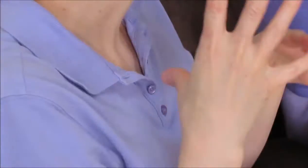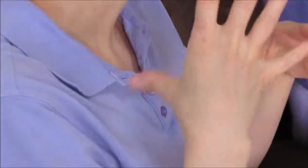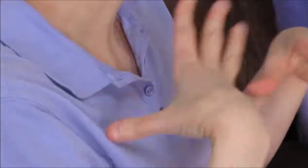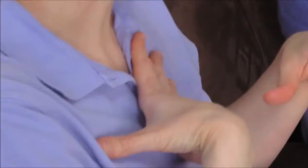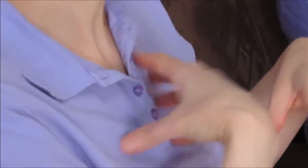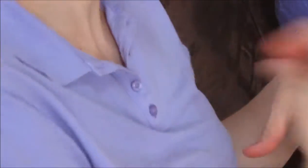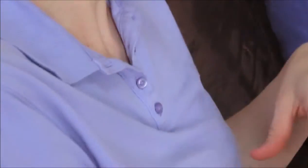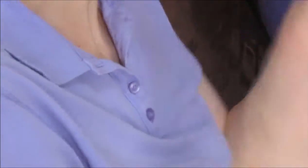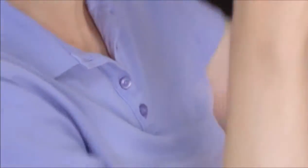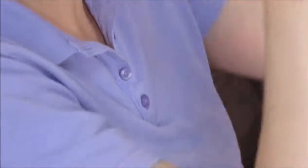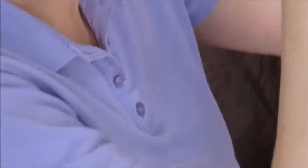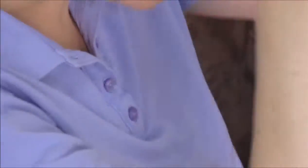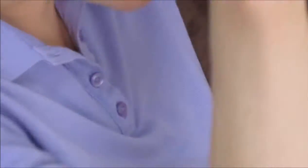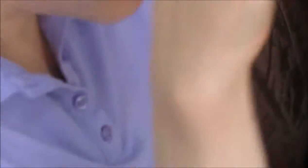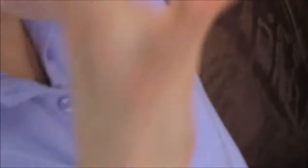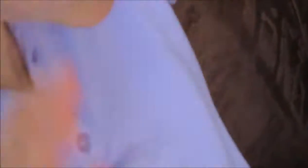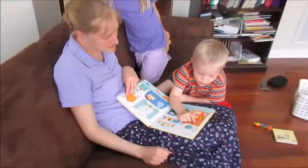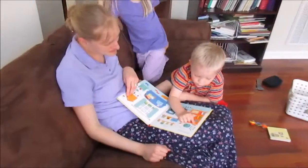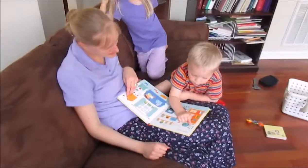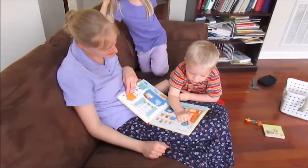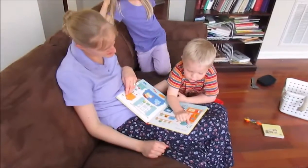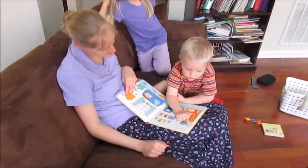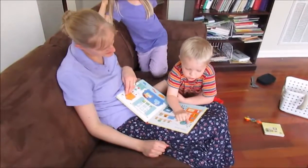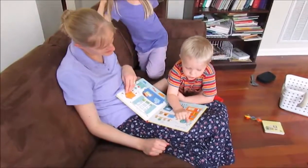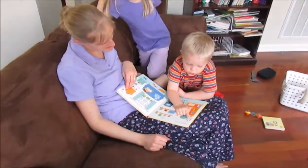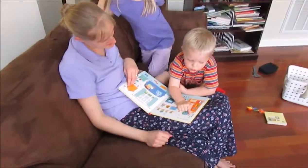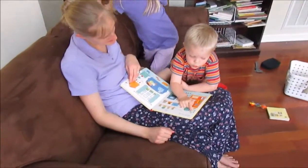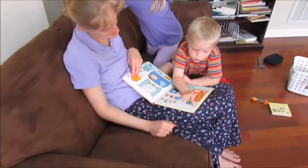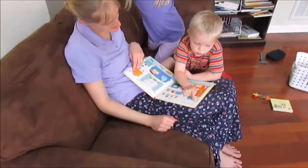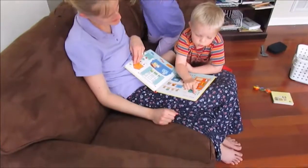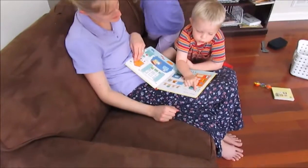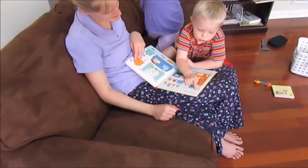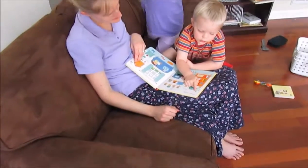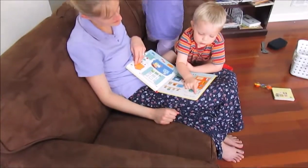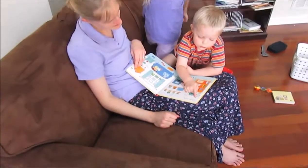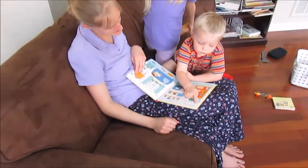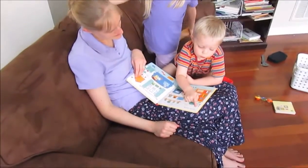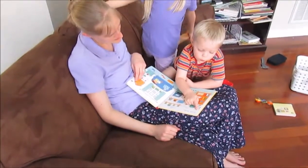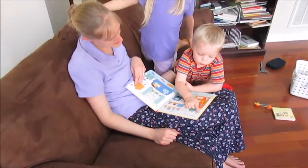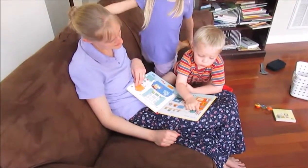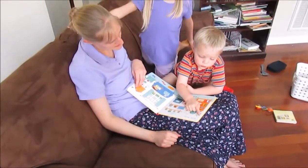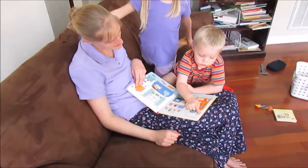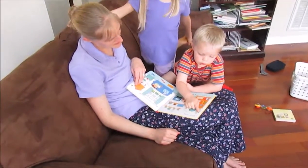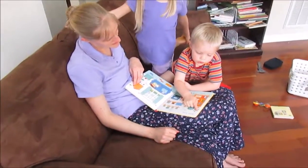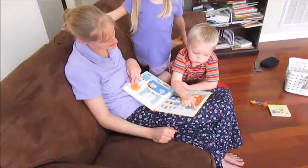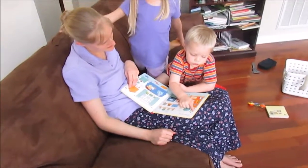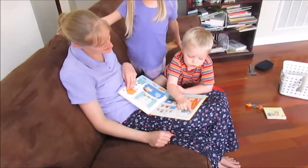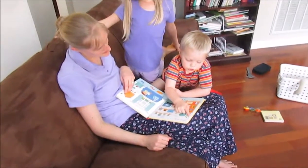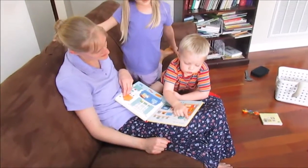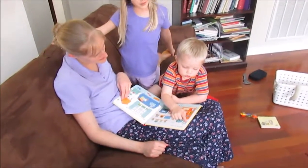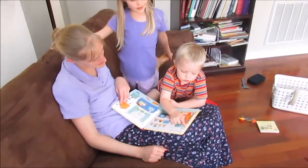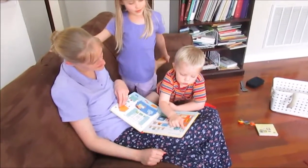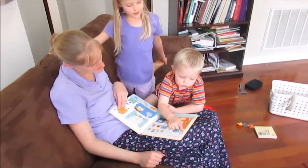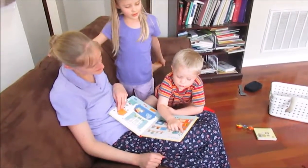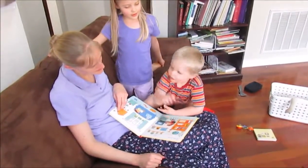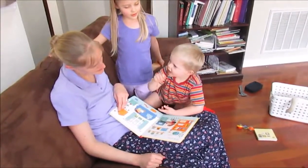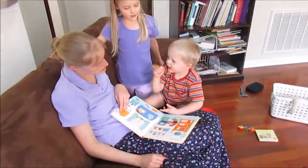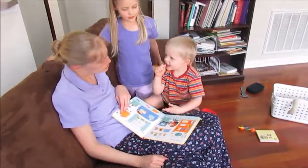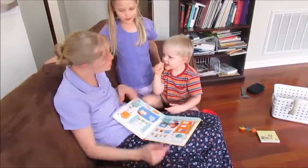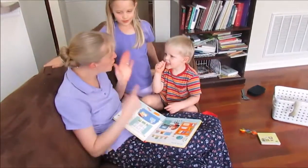white clouds. One, two, three, four, five, six, seven. So,